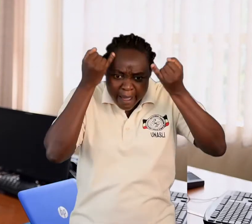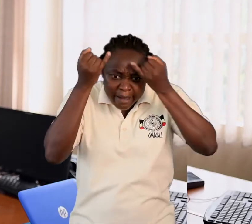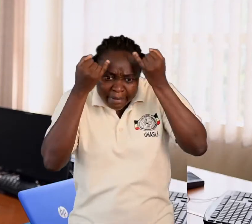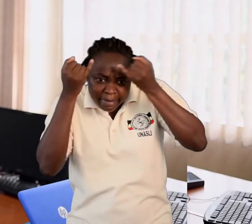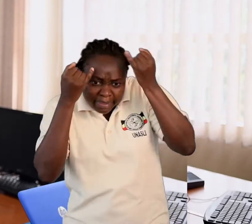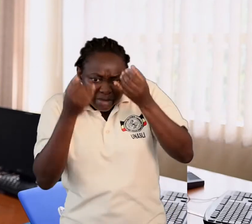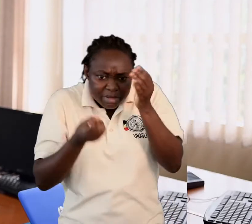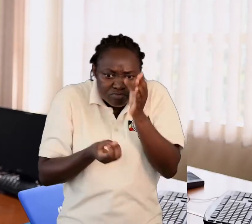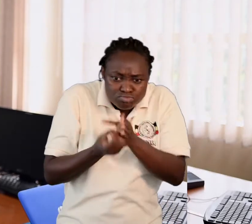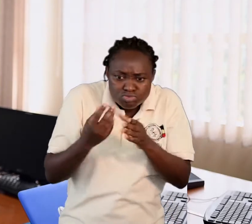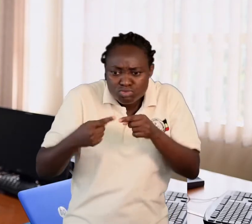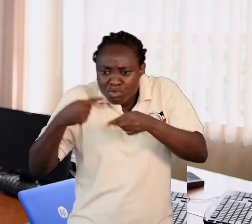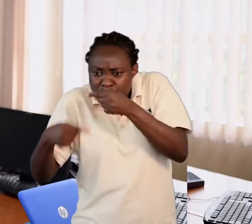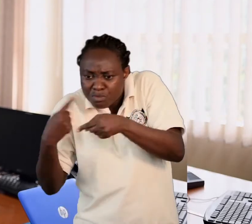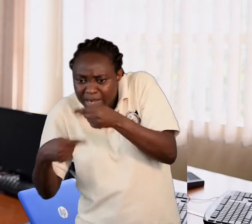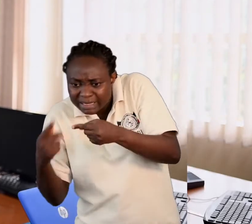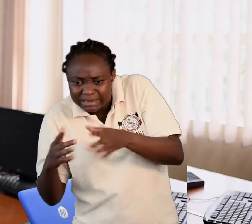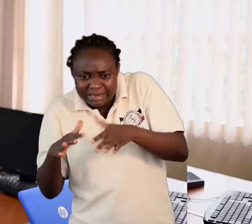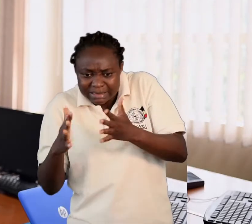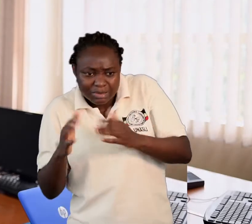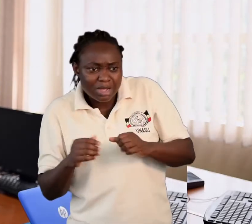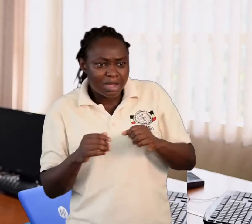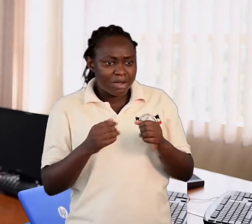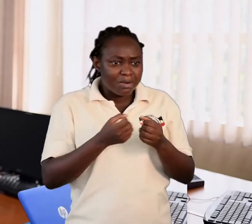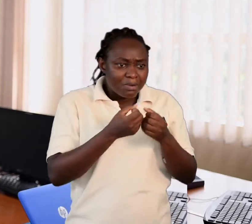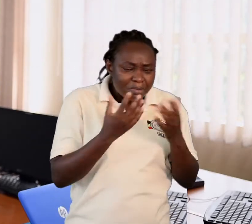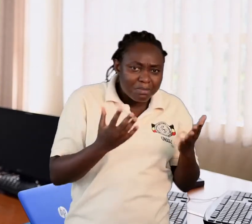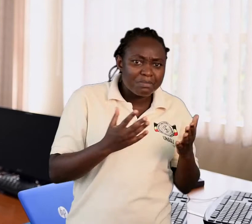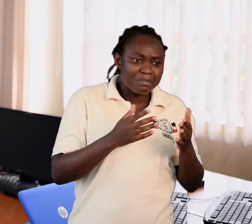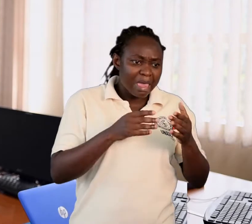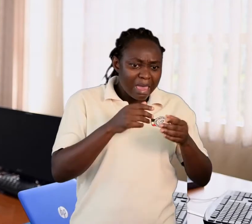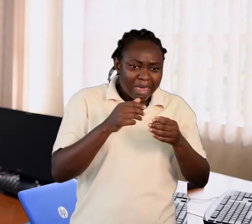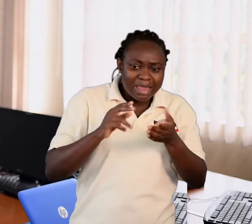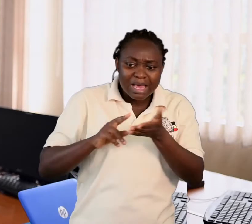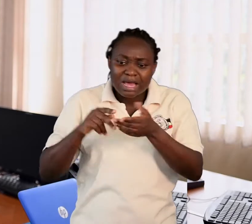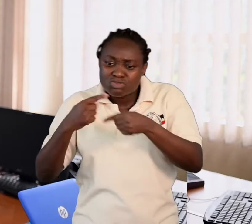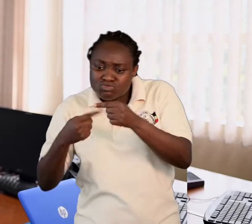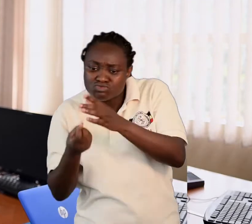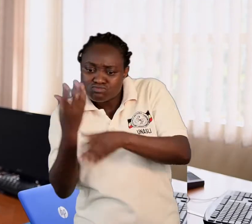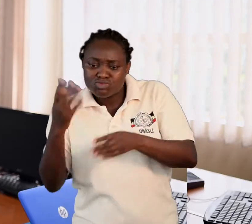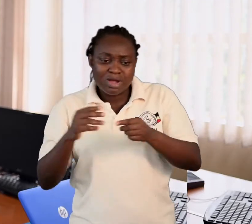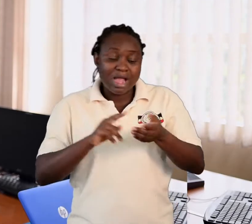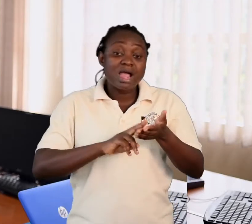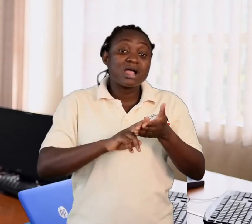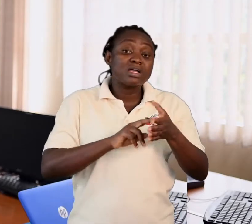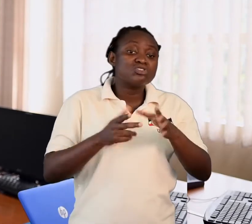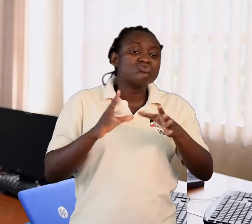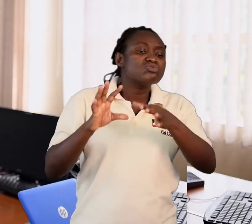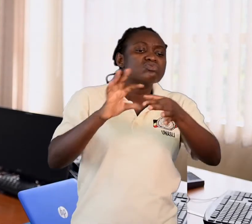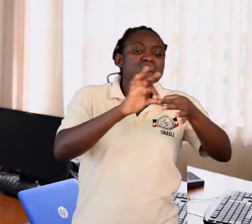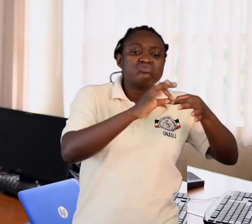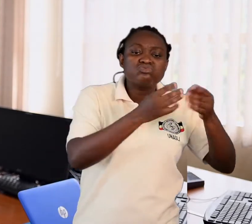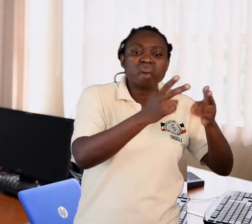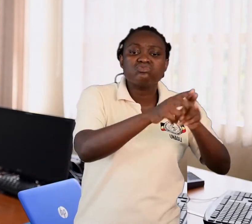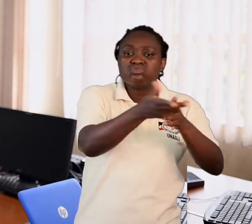many machines and apply them in different fields of life.